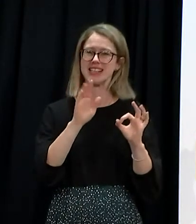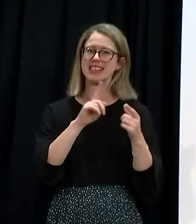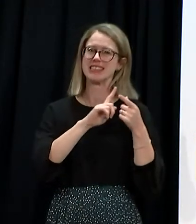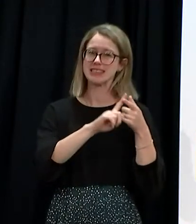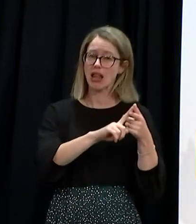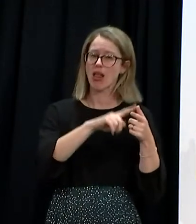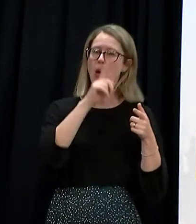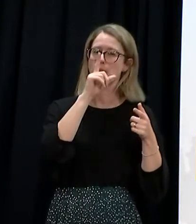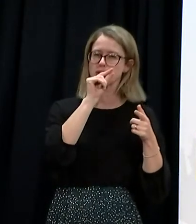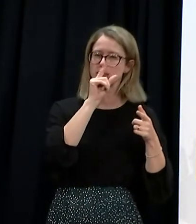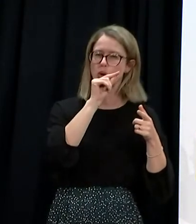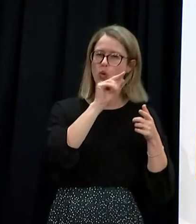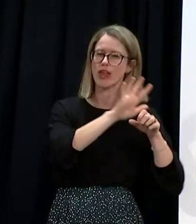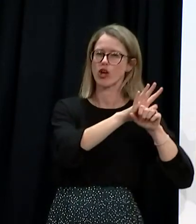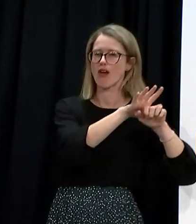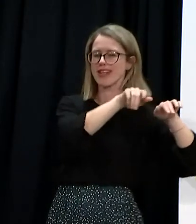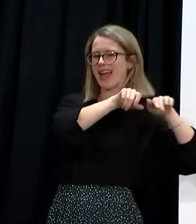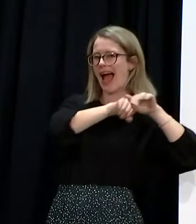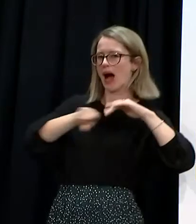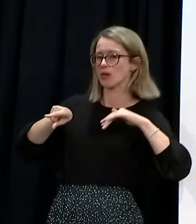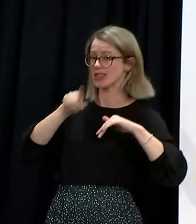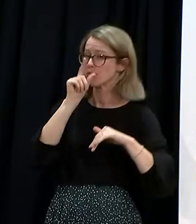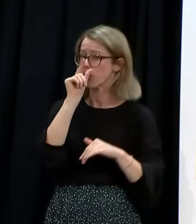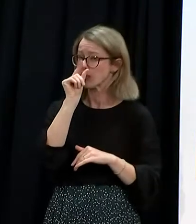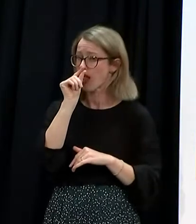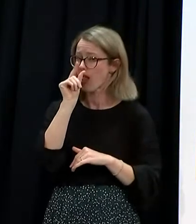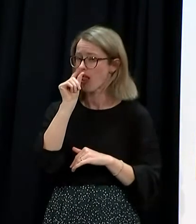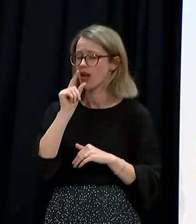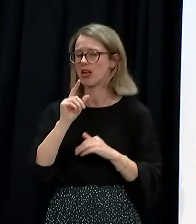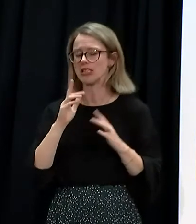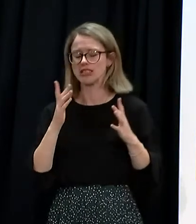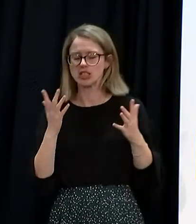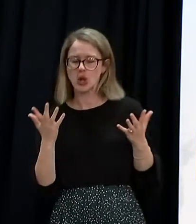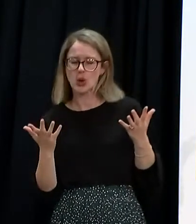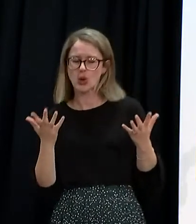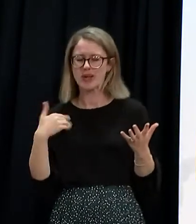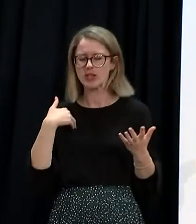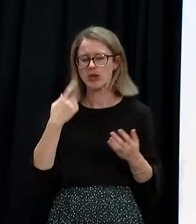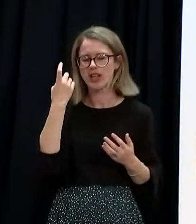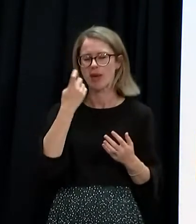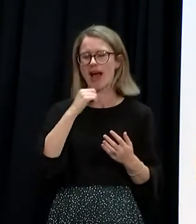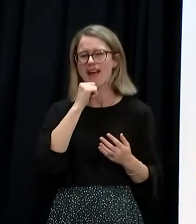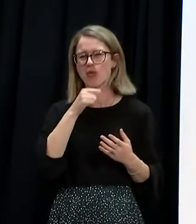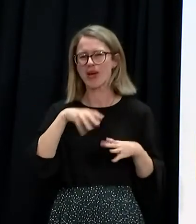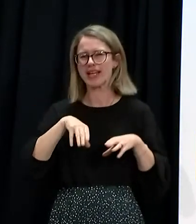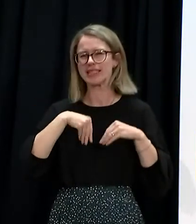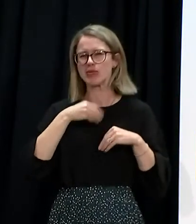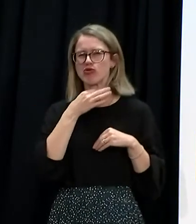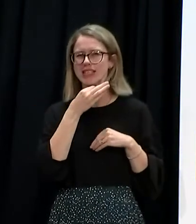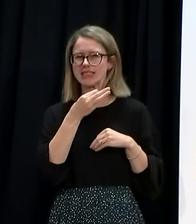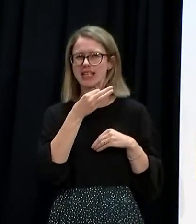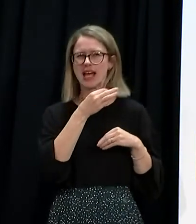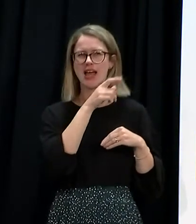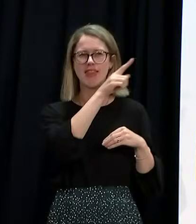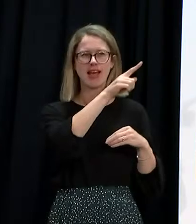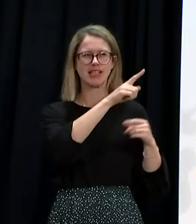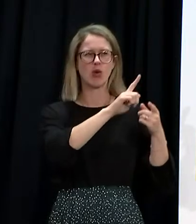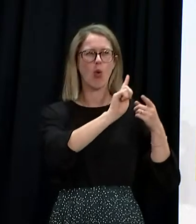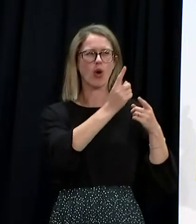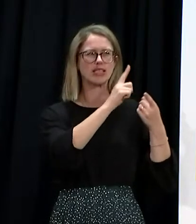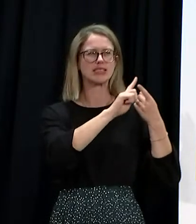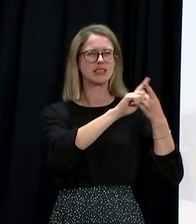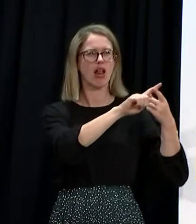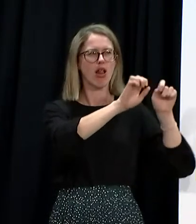think that we just need to look at generally the tolerance for risk while you have an outbreak that is still